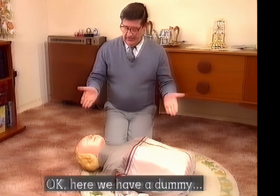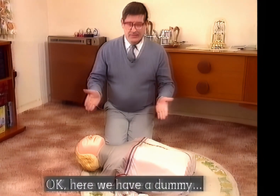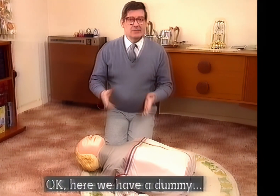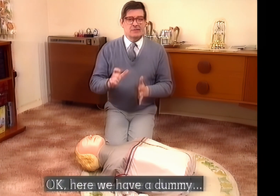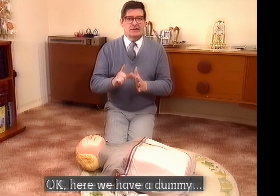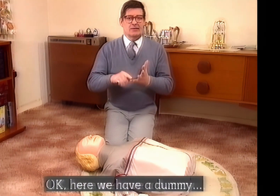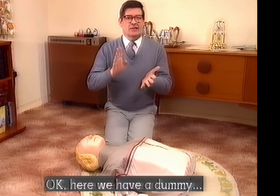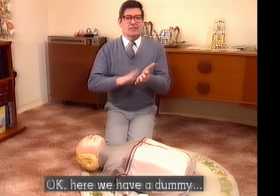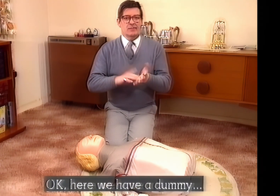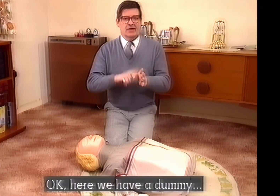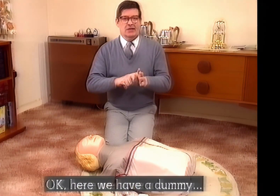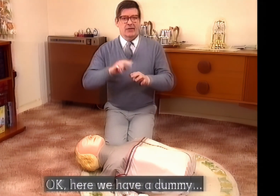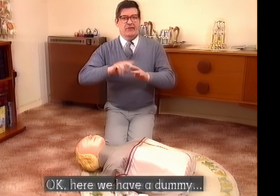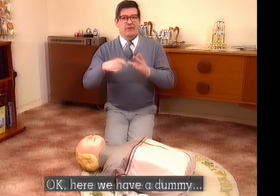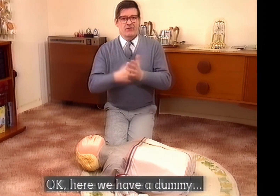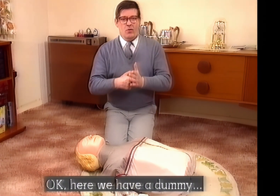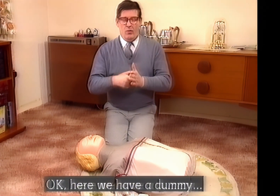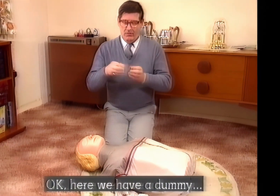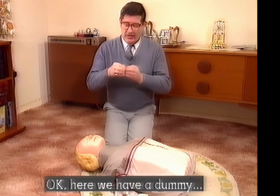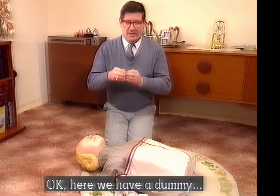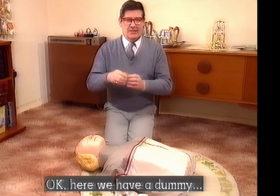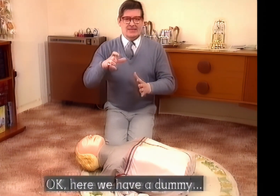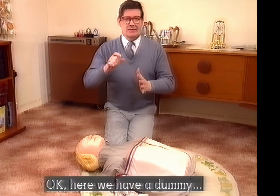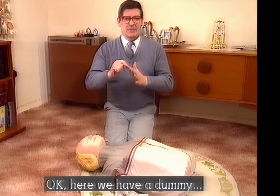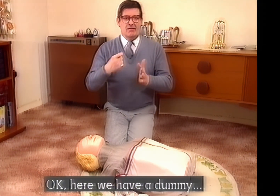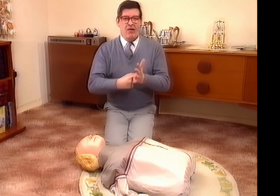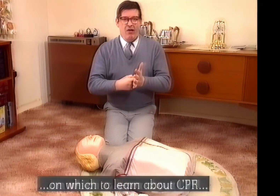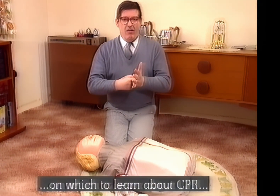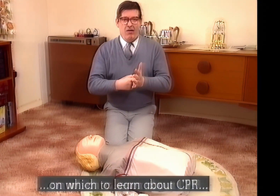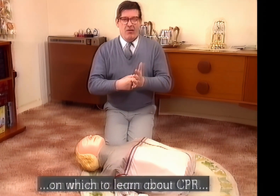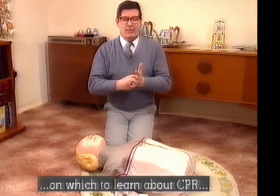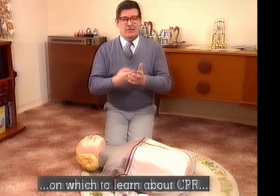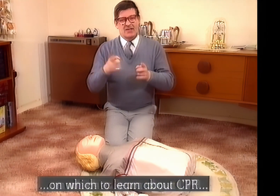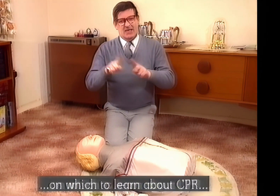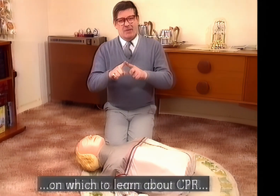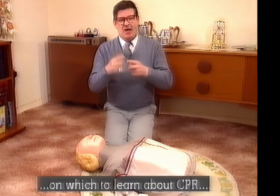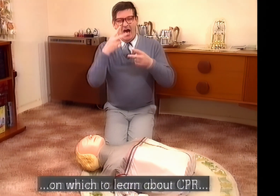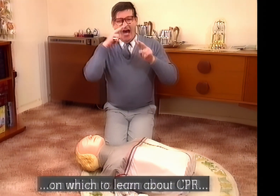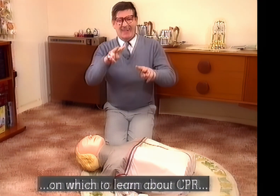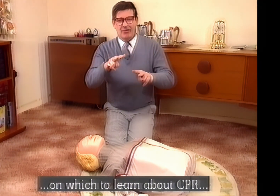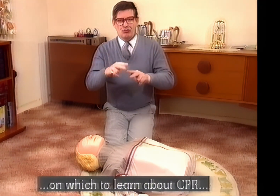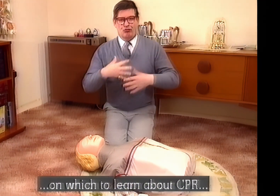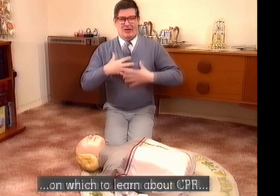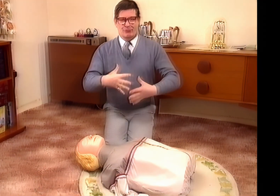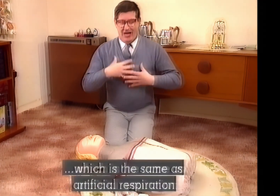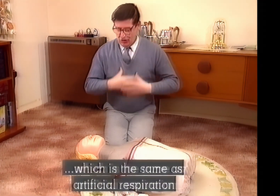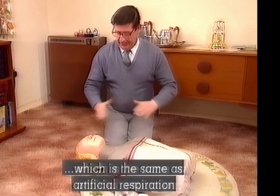OK, here we have a dummy on which to learn about CPR. which is the same